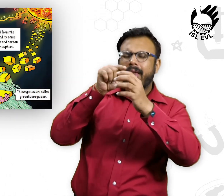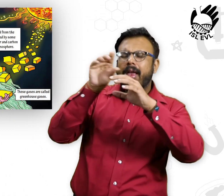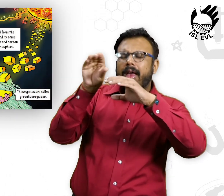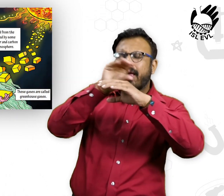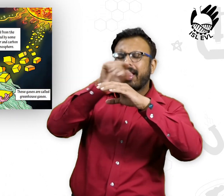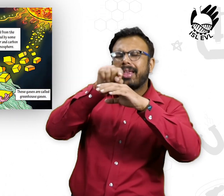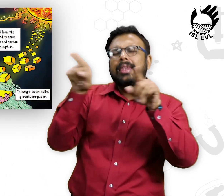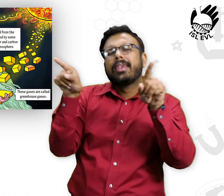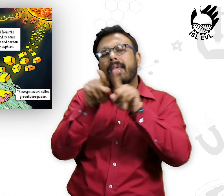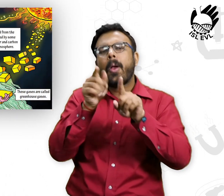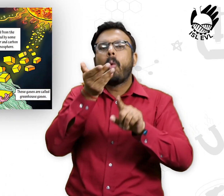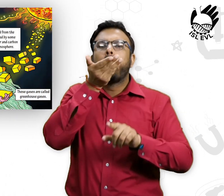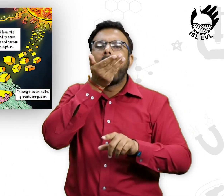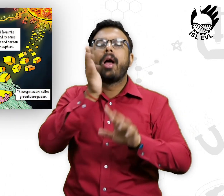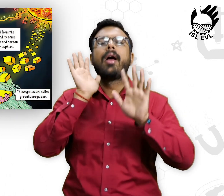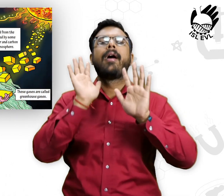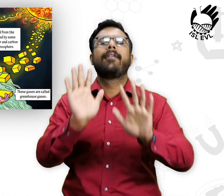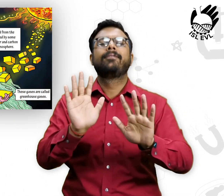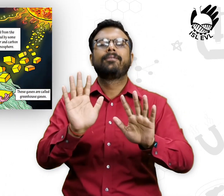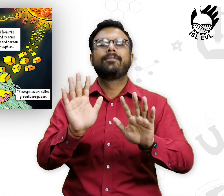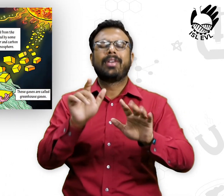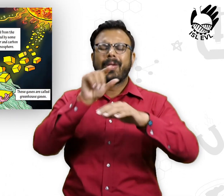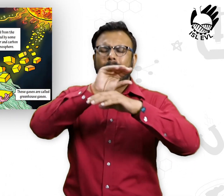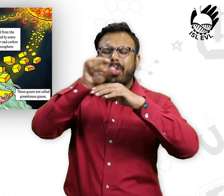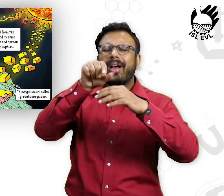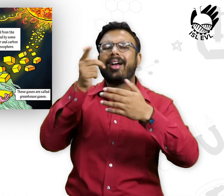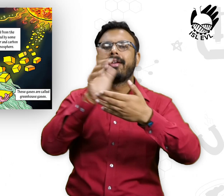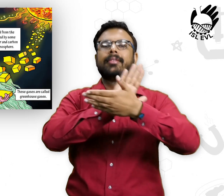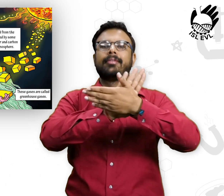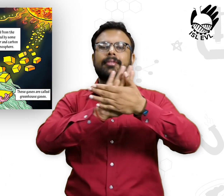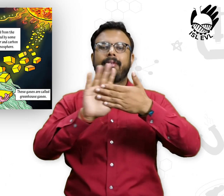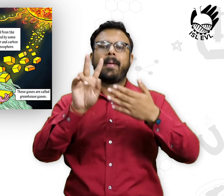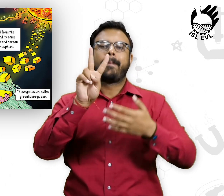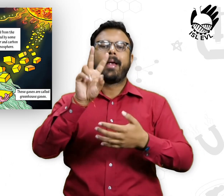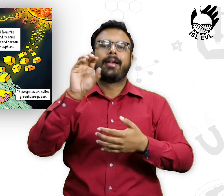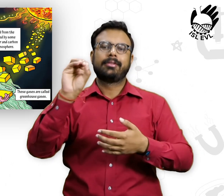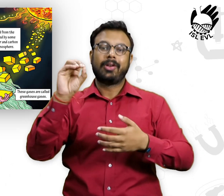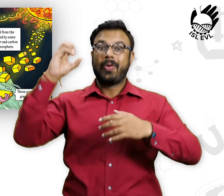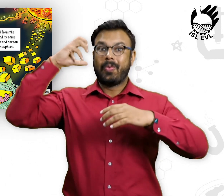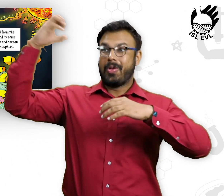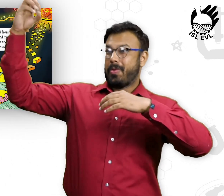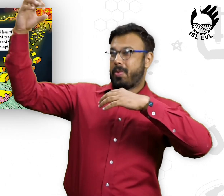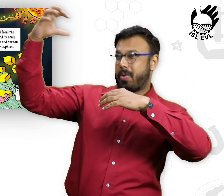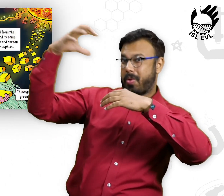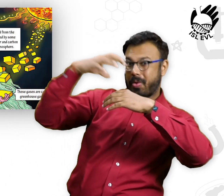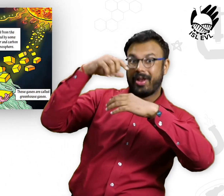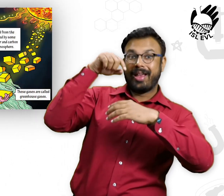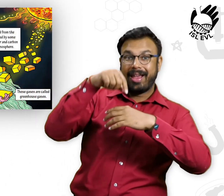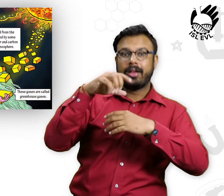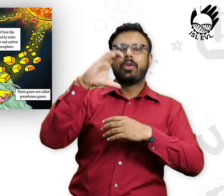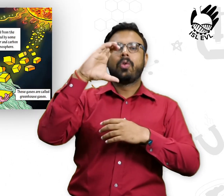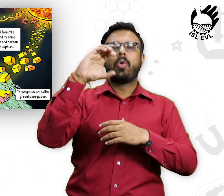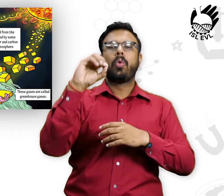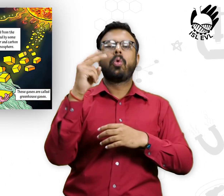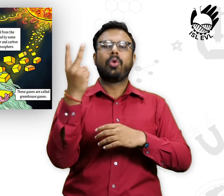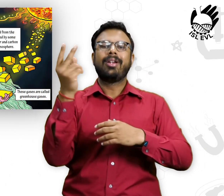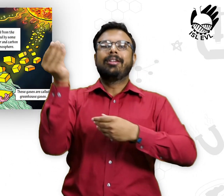Earth's surface. Heat radiated from Earth's surface is absorbed by water and